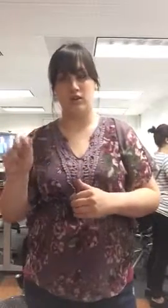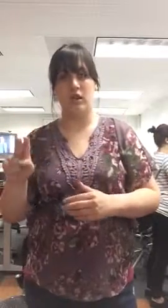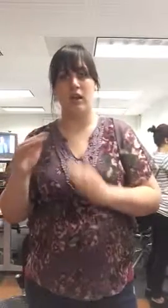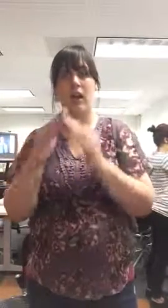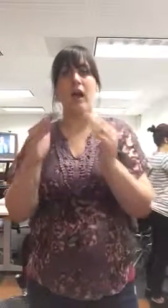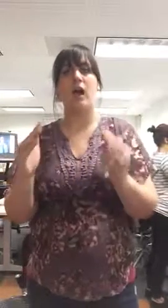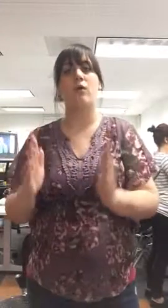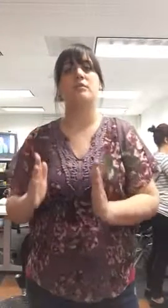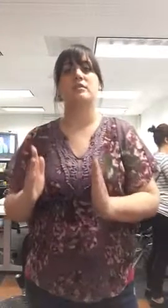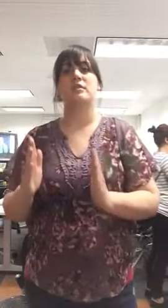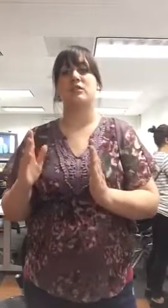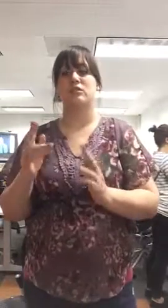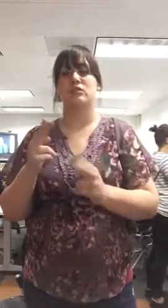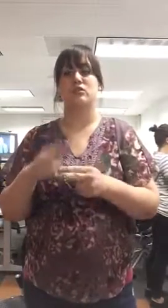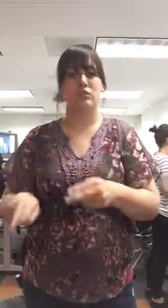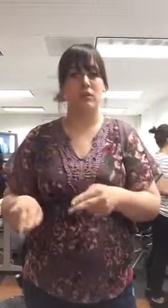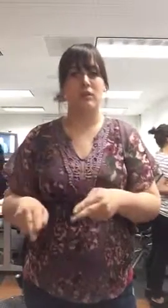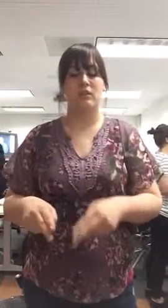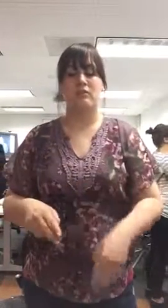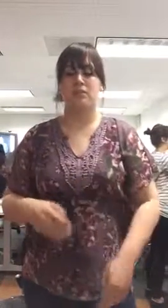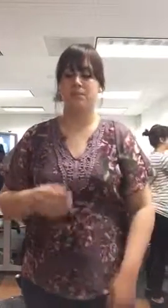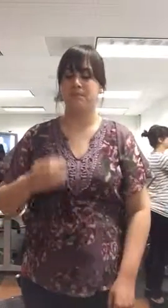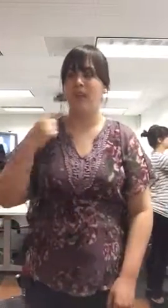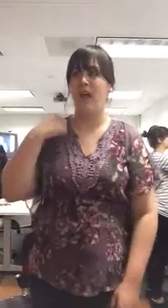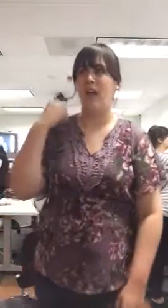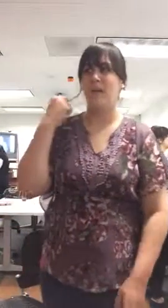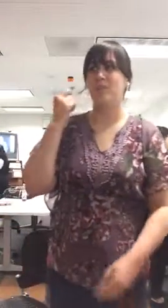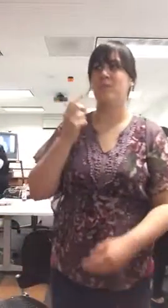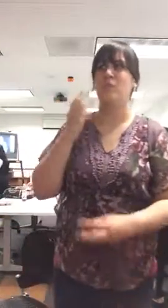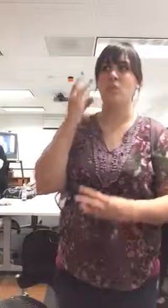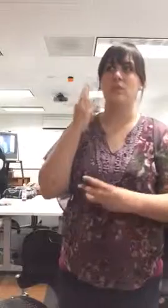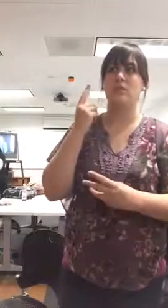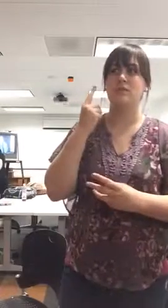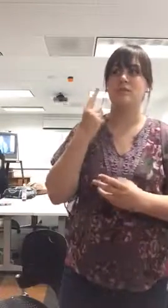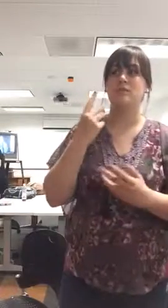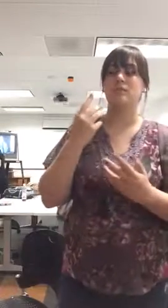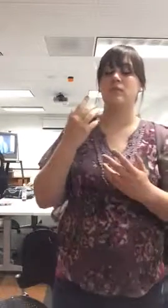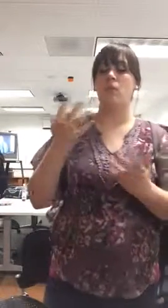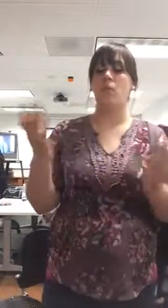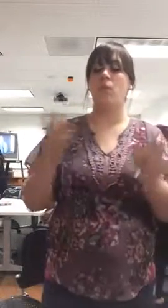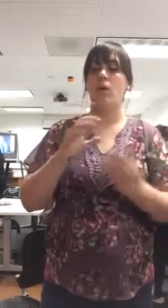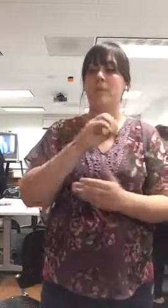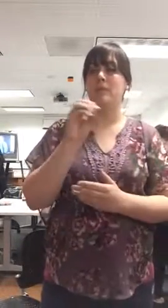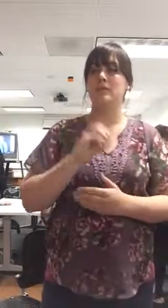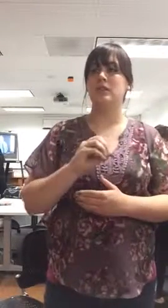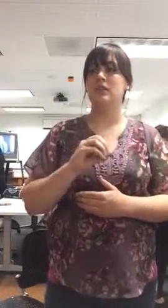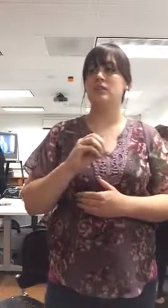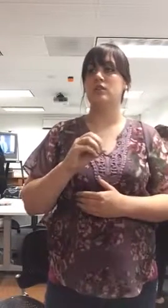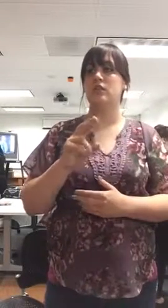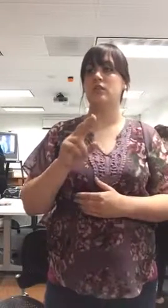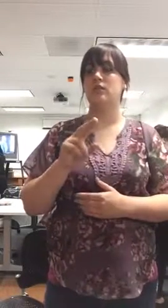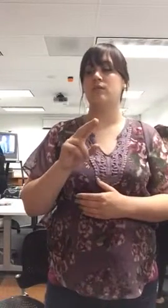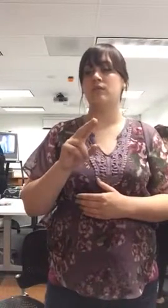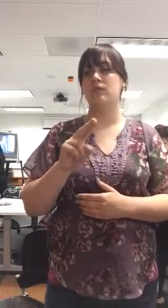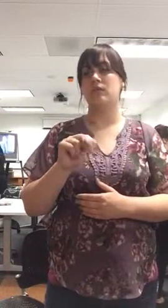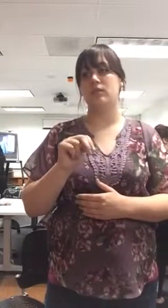So I'm wondering, for the cattle, what percentage of all the Soviets' cattle were destroyed? Okay, as far as